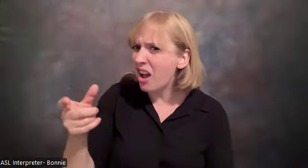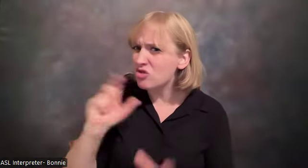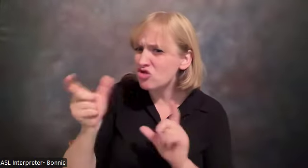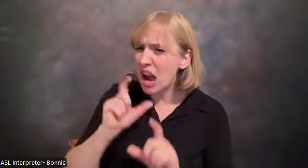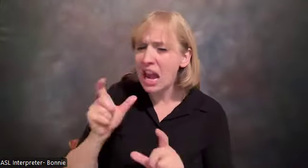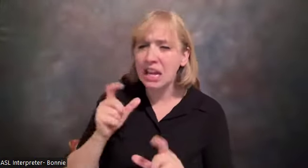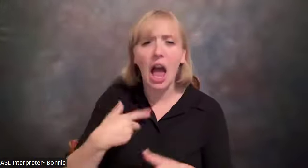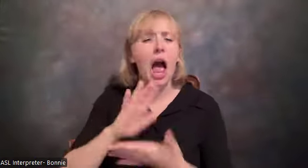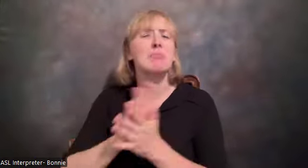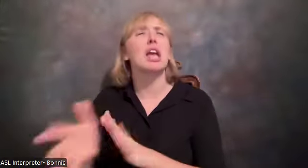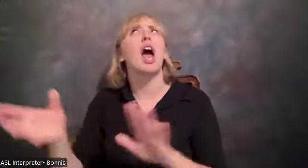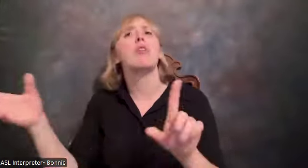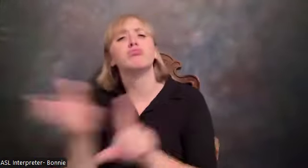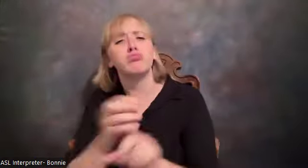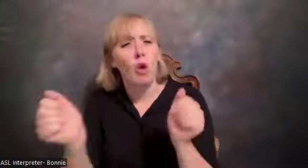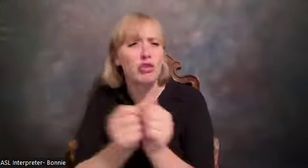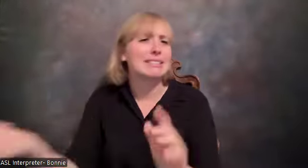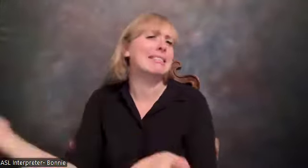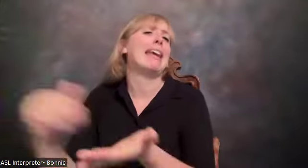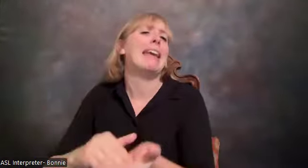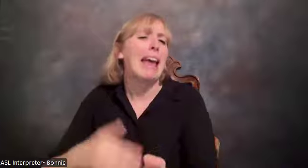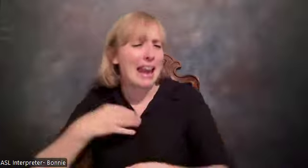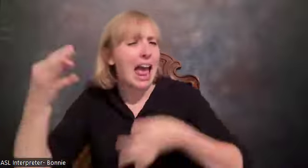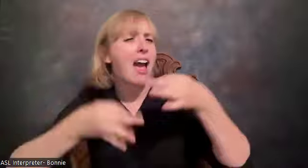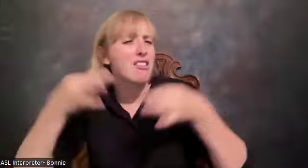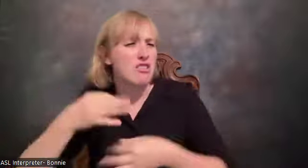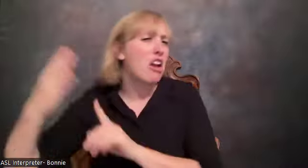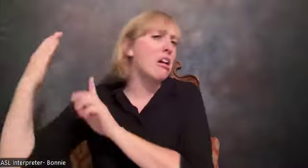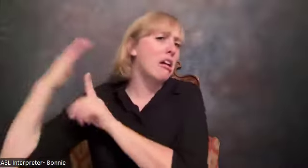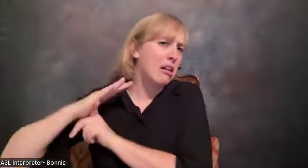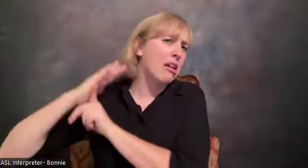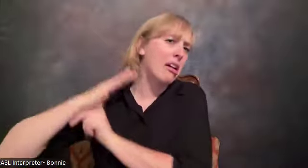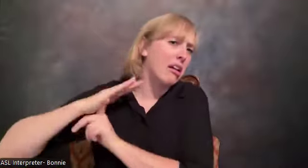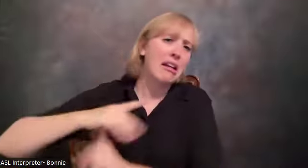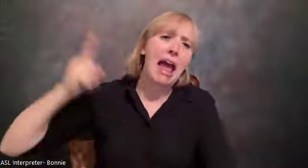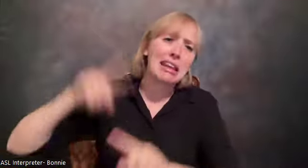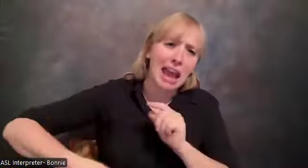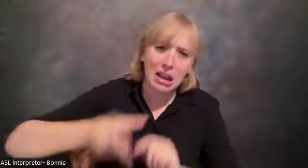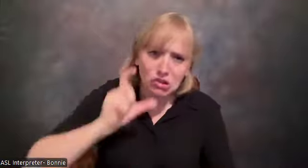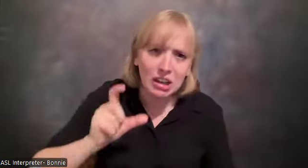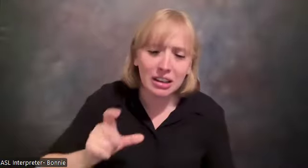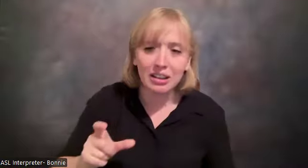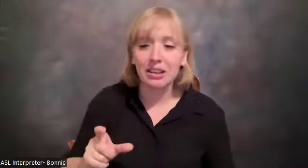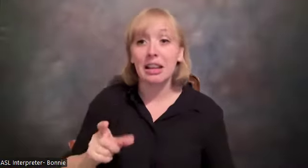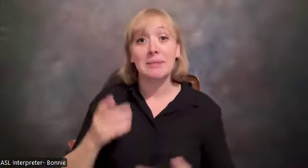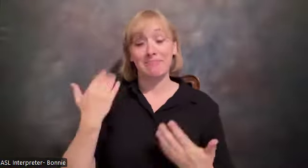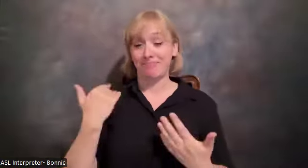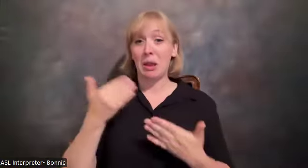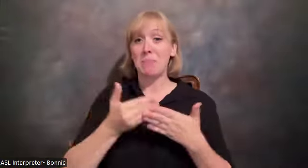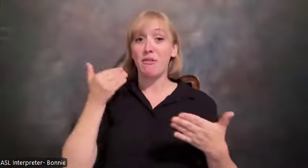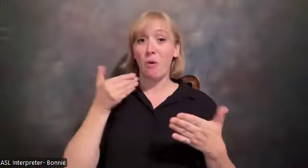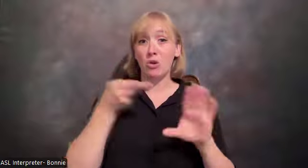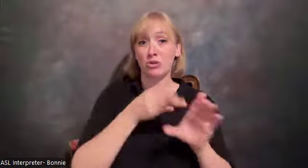I got arrested again. They're on me. I got court cases. They're breathing down my neck. I can't. That's what sobriety